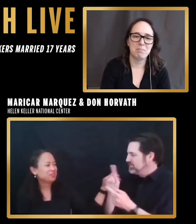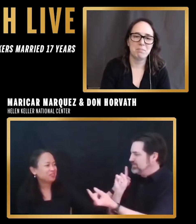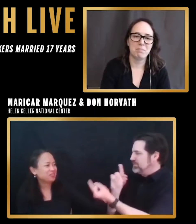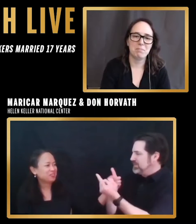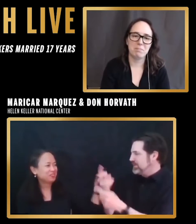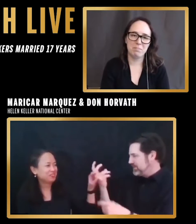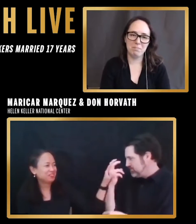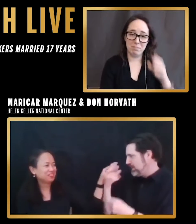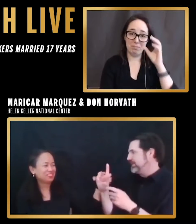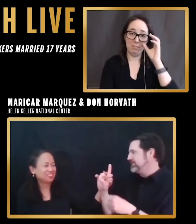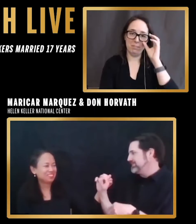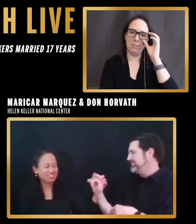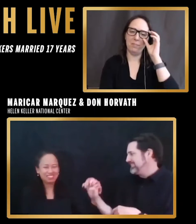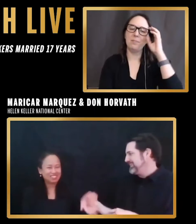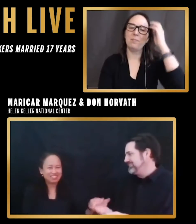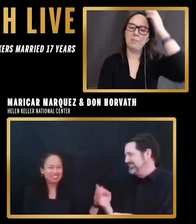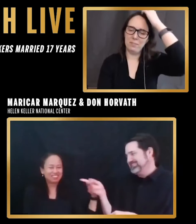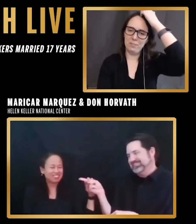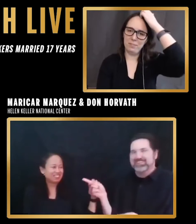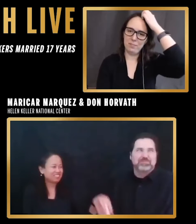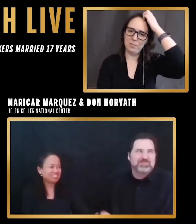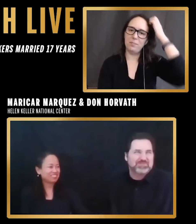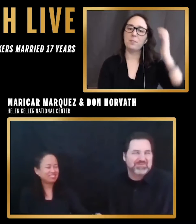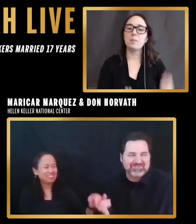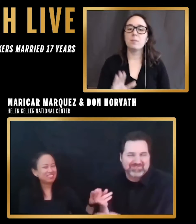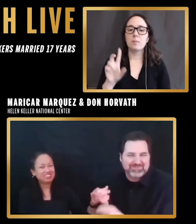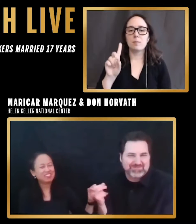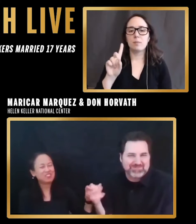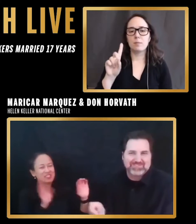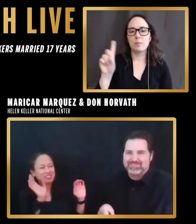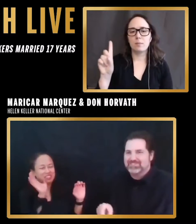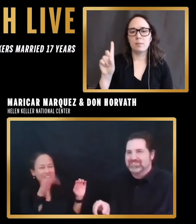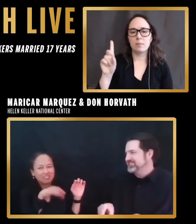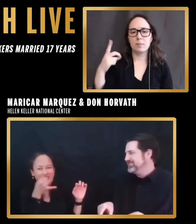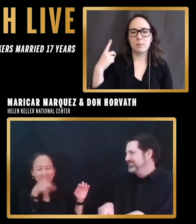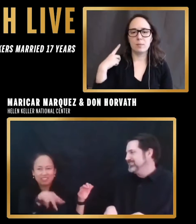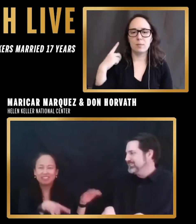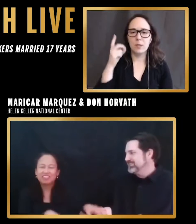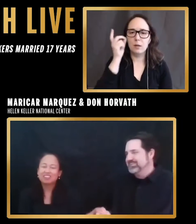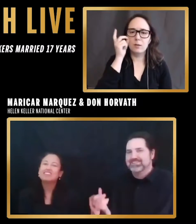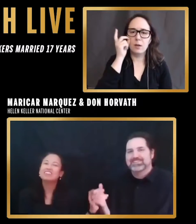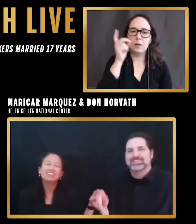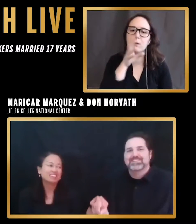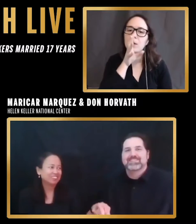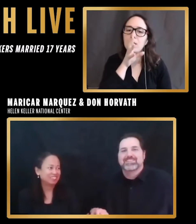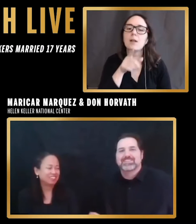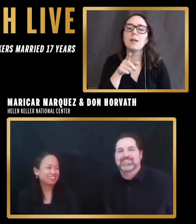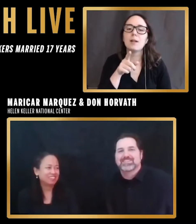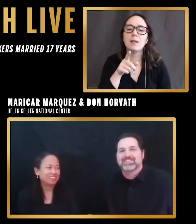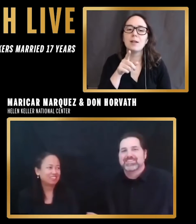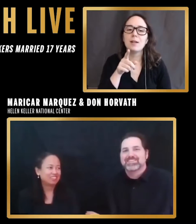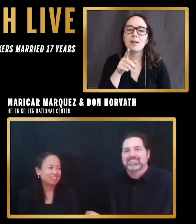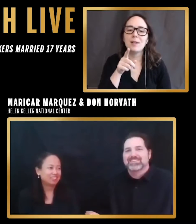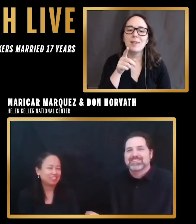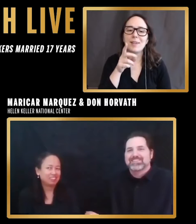Maricar was just mentioning that your ASL skills are maybe That was Don.